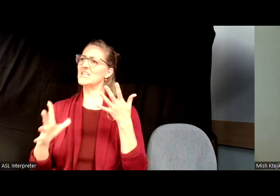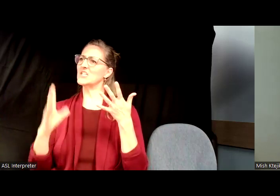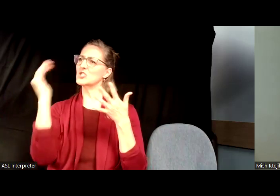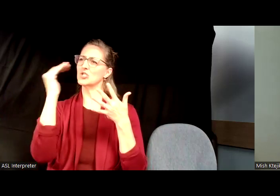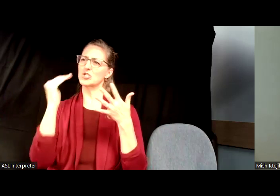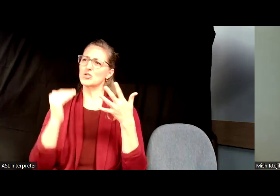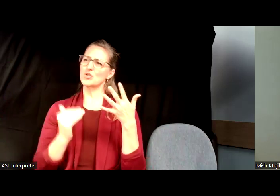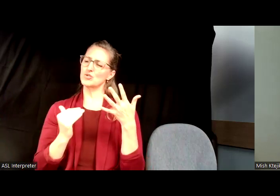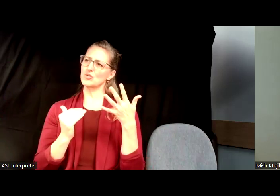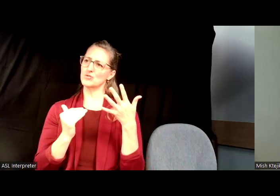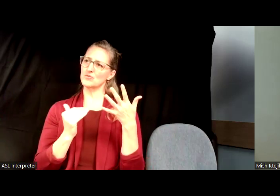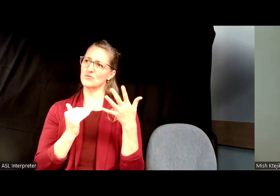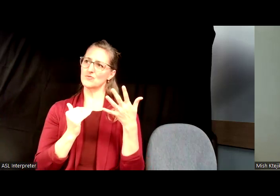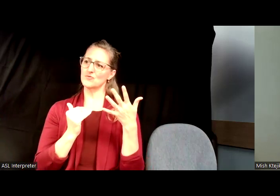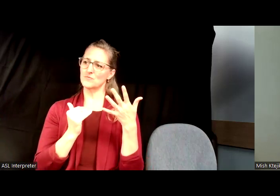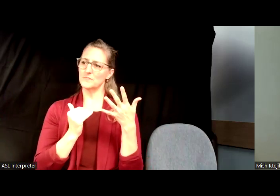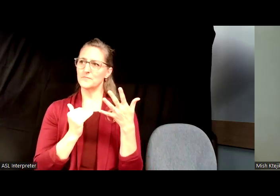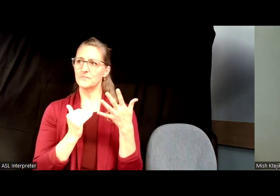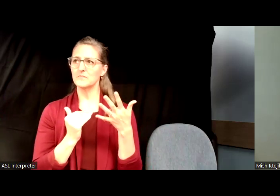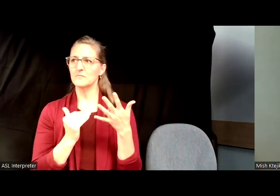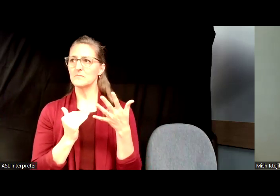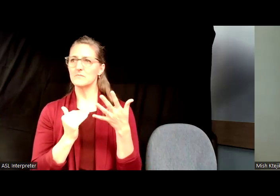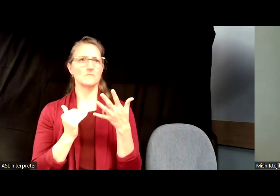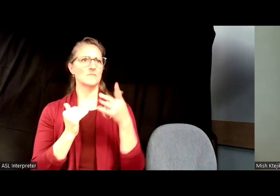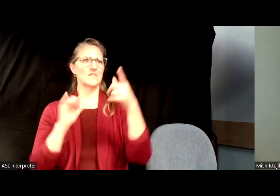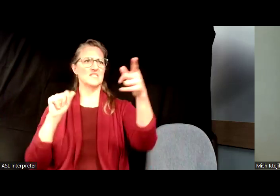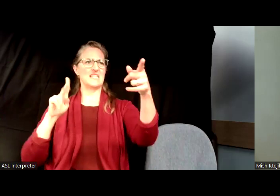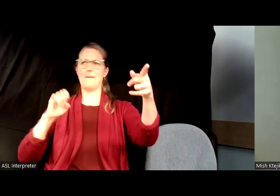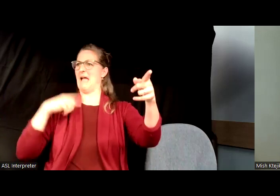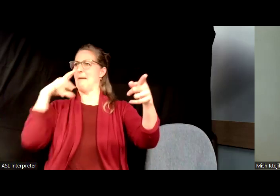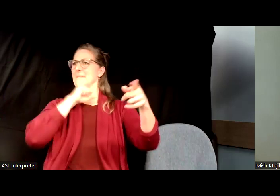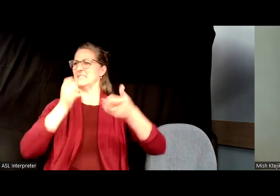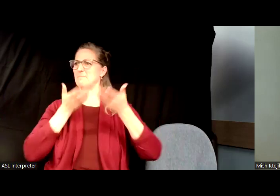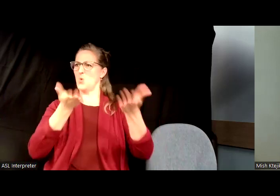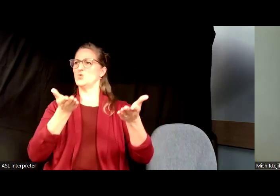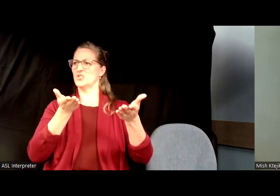So now we are, Did I miss a motion?